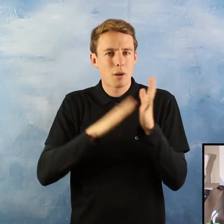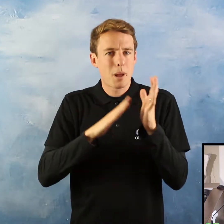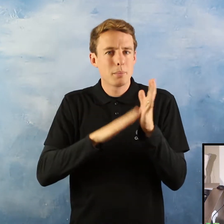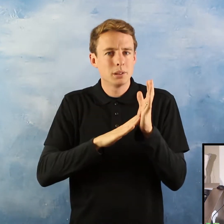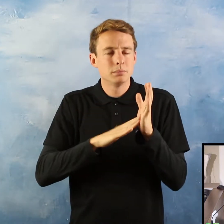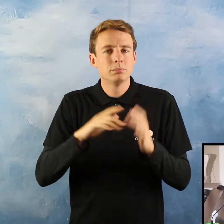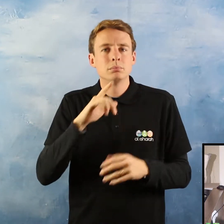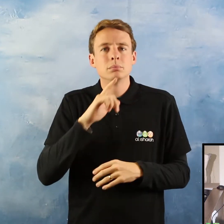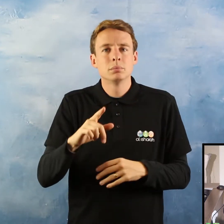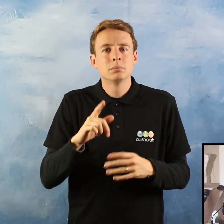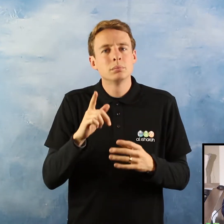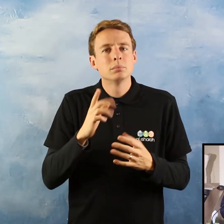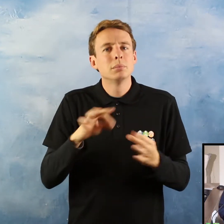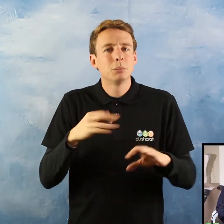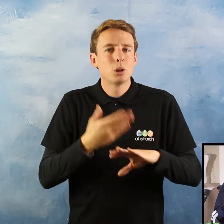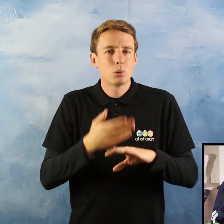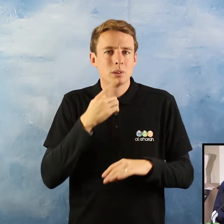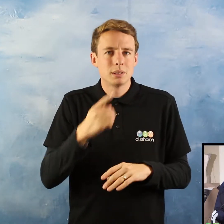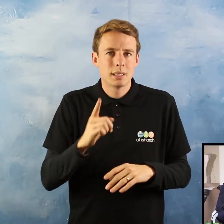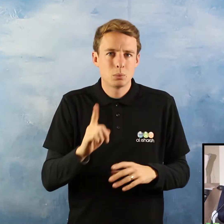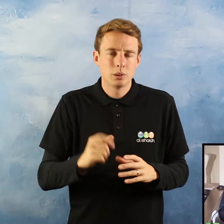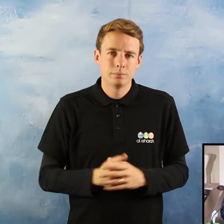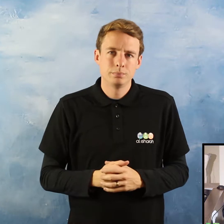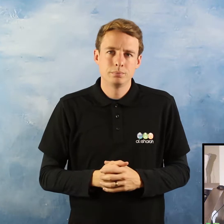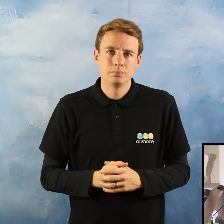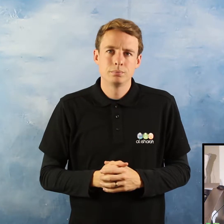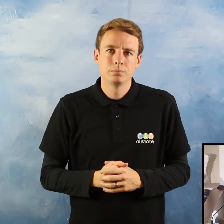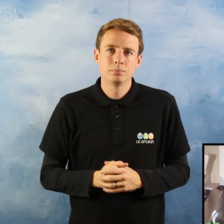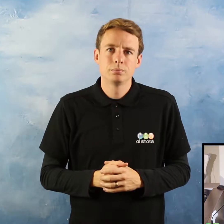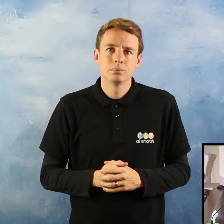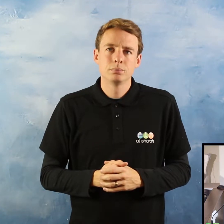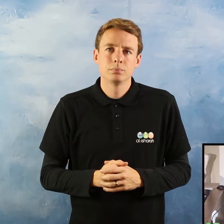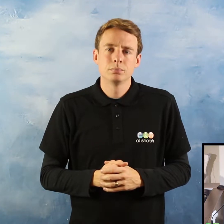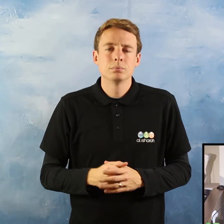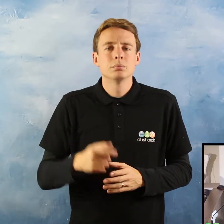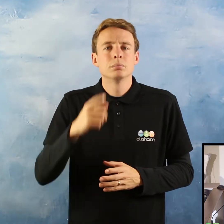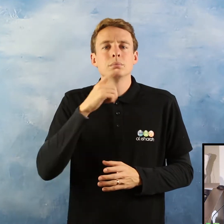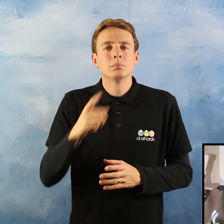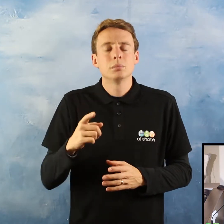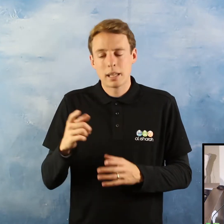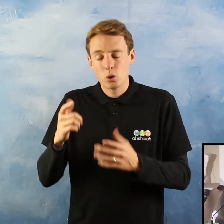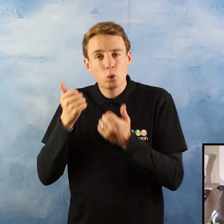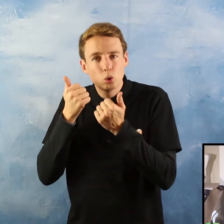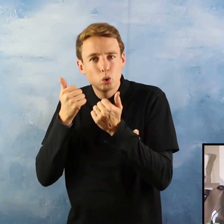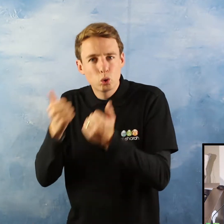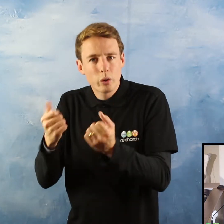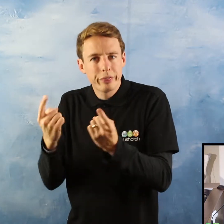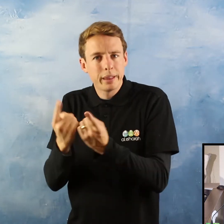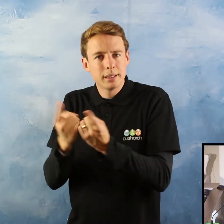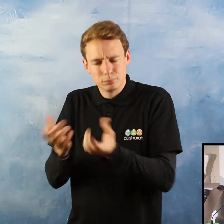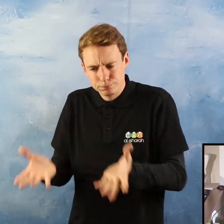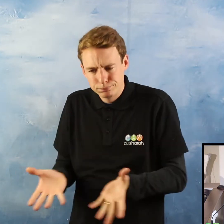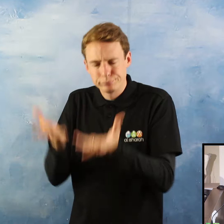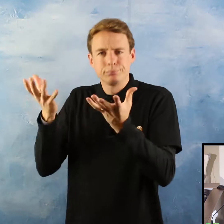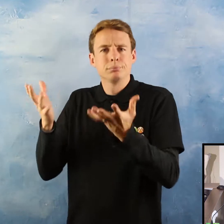he enjoins them, us, what is good, forbid what is evil. He